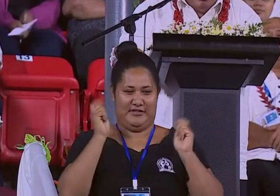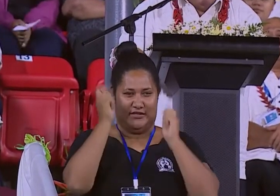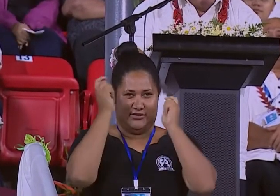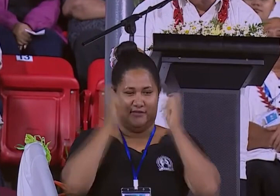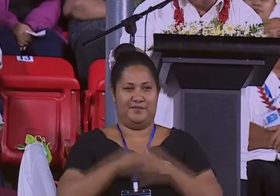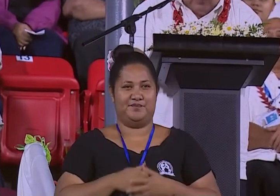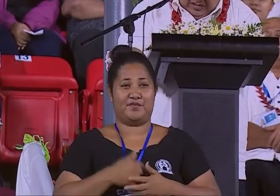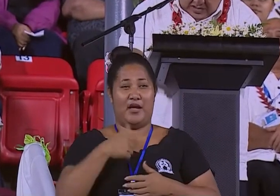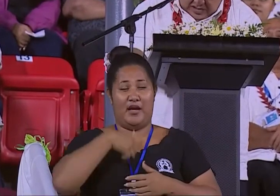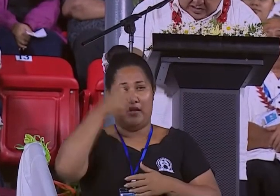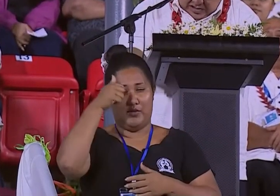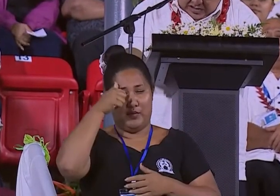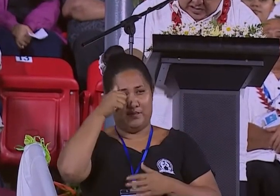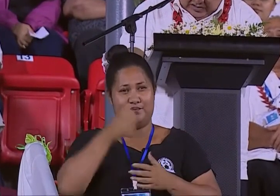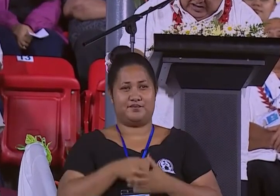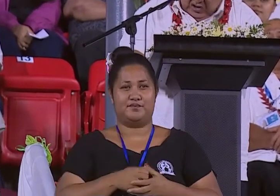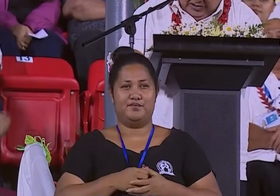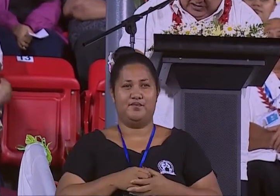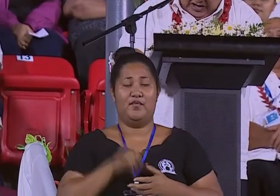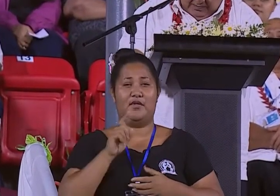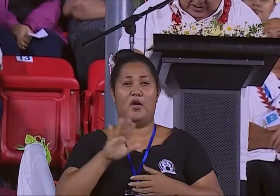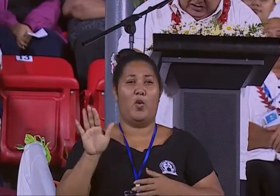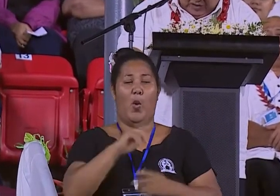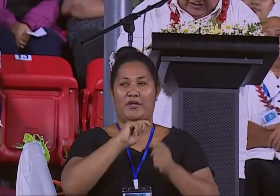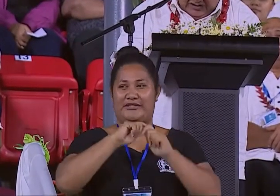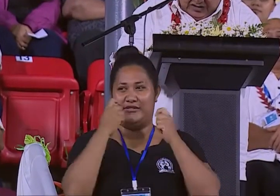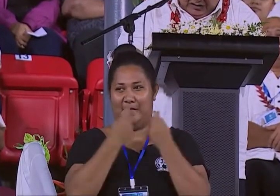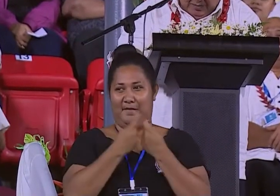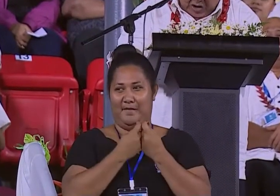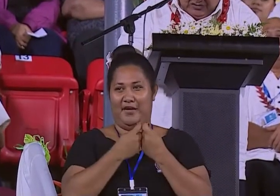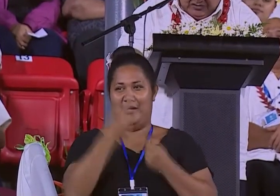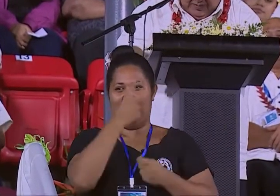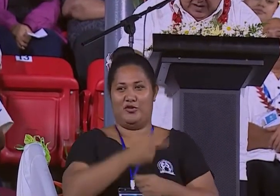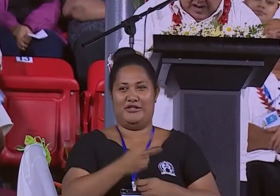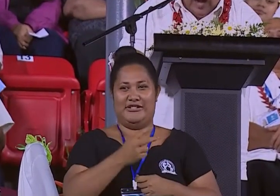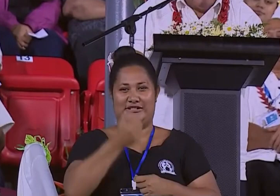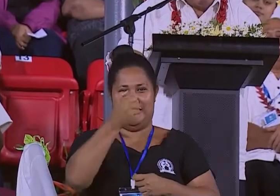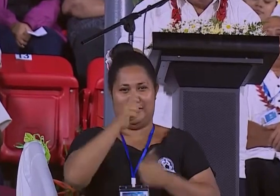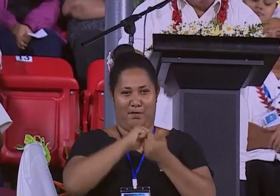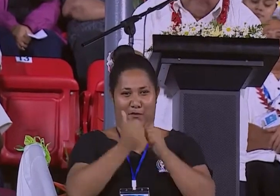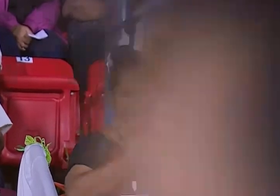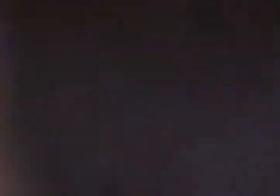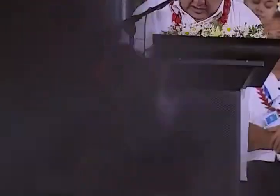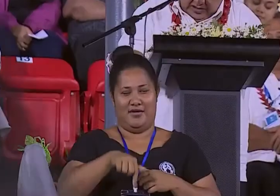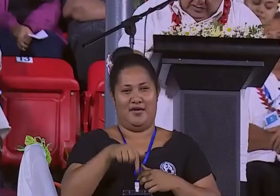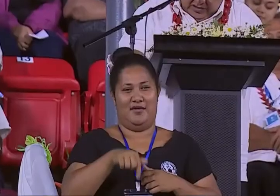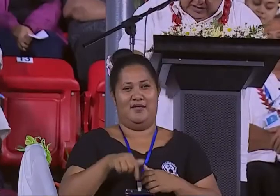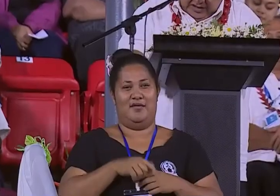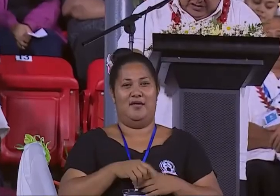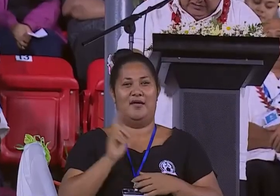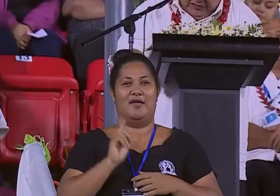event. I note that all the teams in 26 sports are